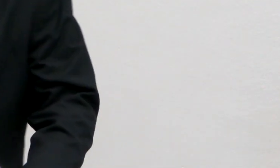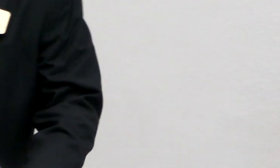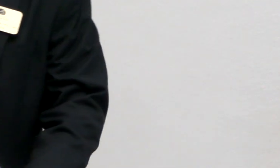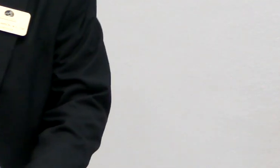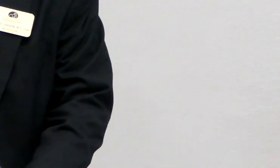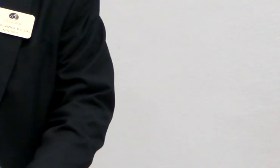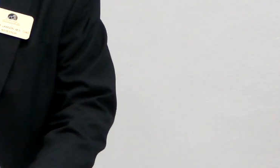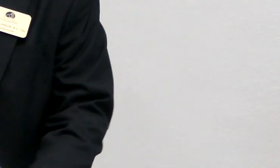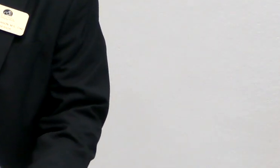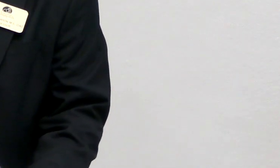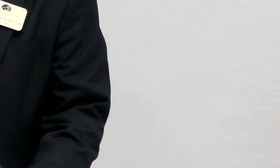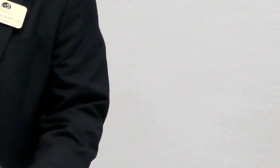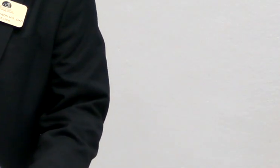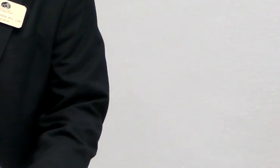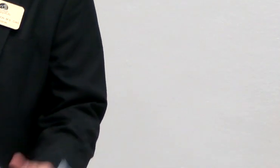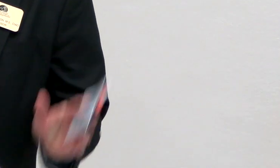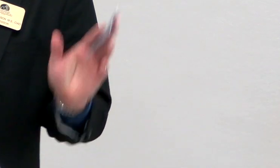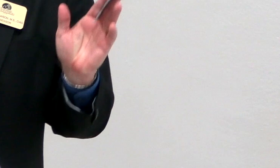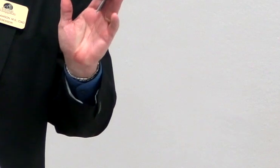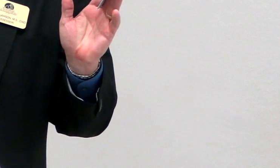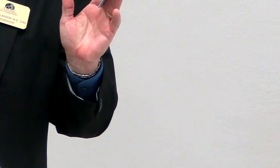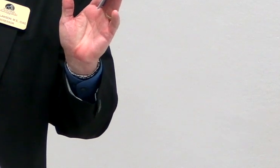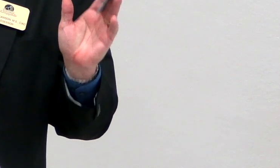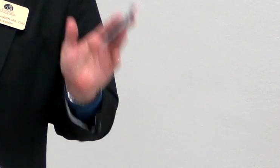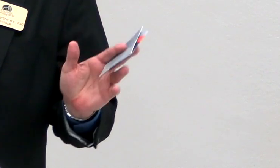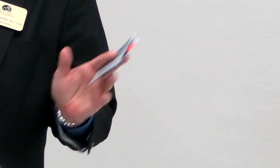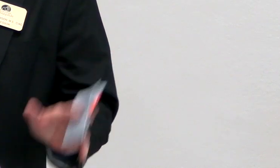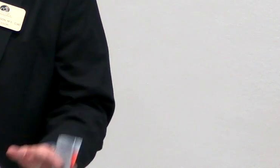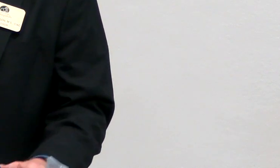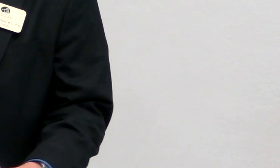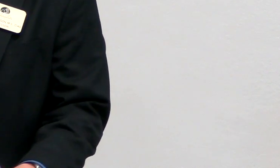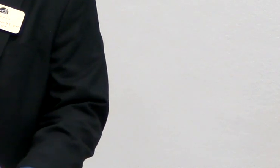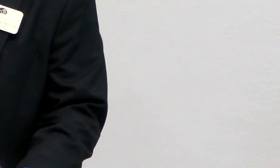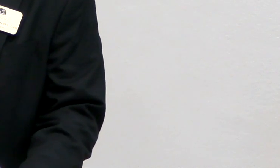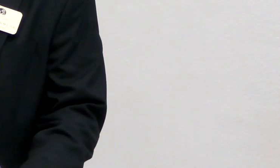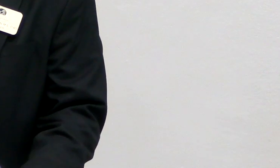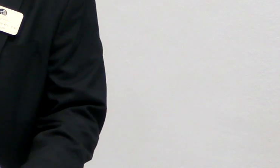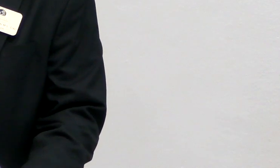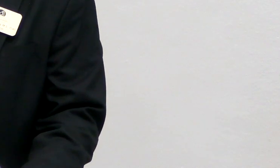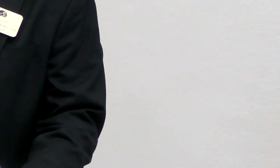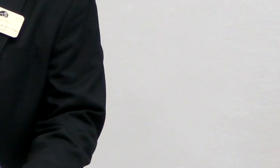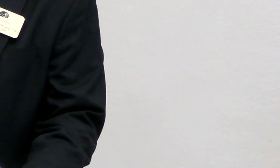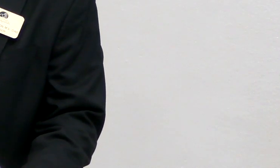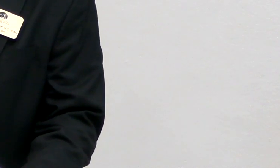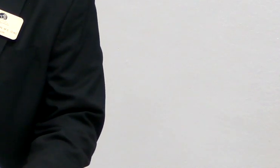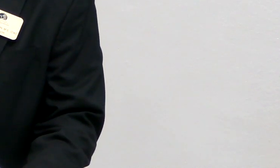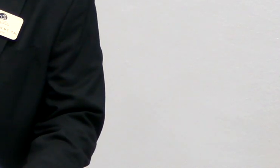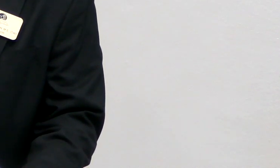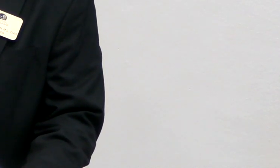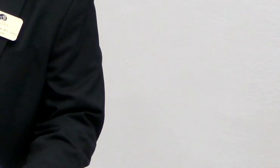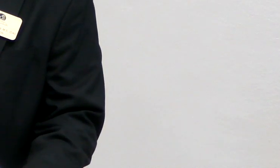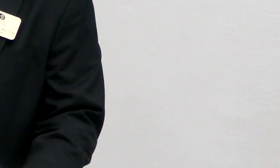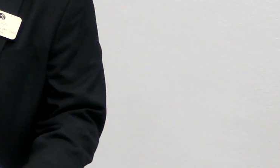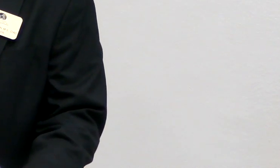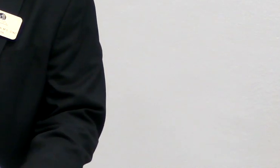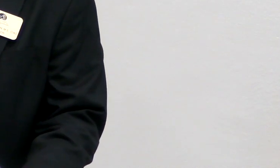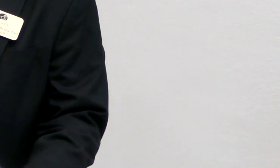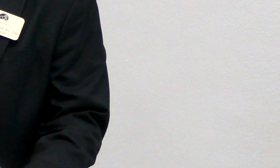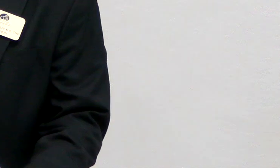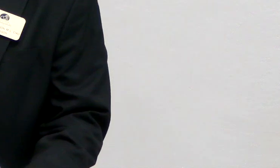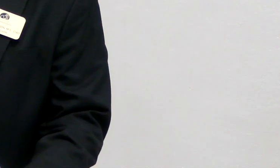the people that are putting everything on. How many people here live in either Schaumburg or Hoffman